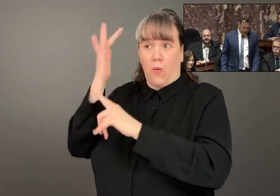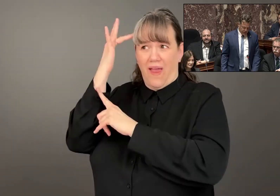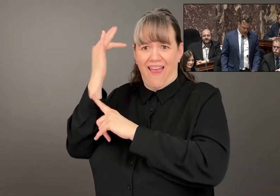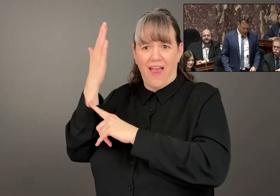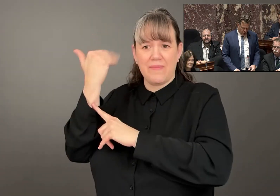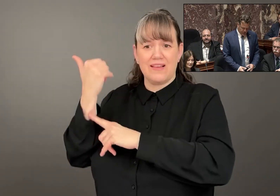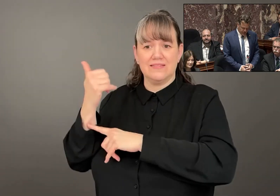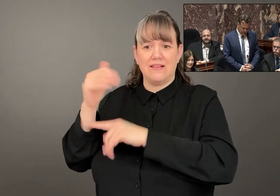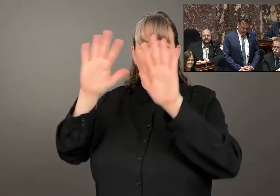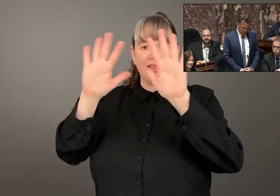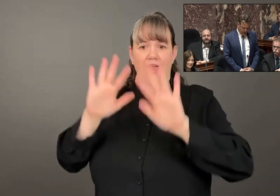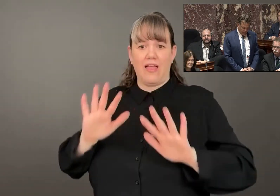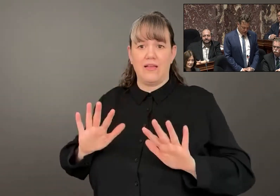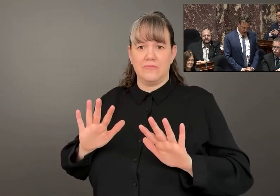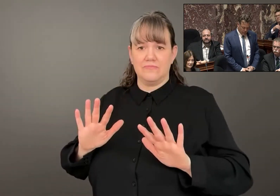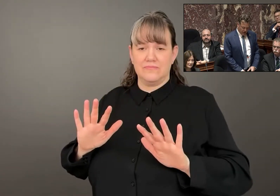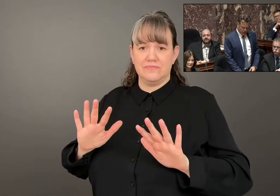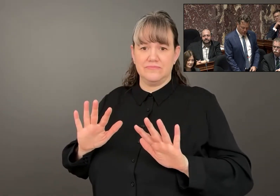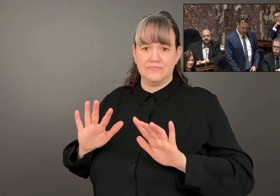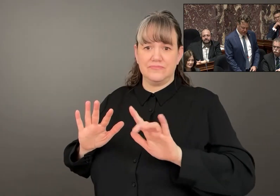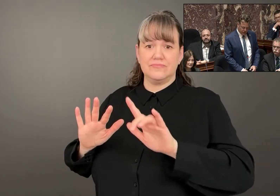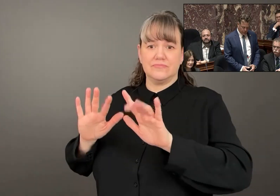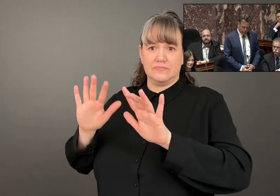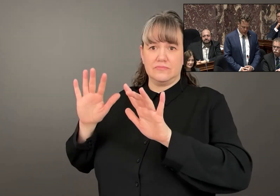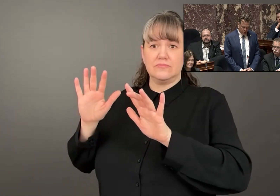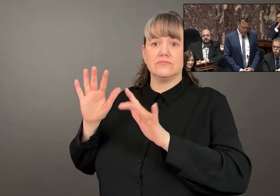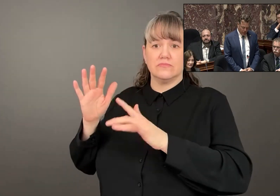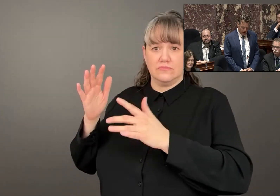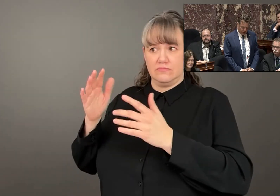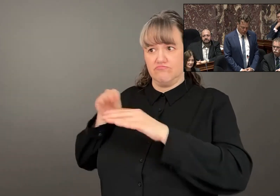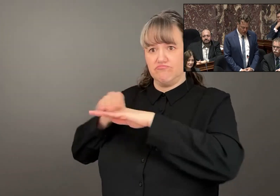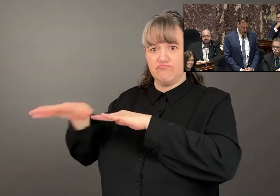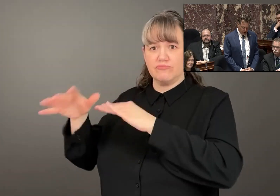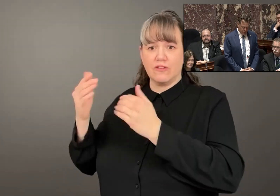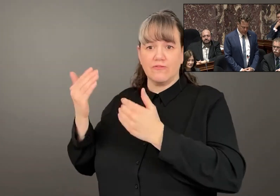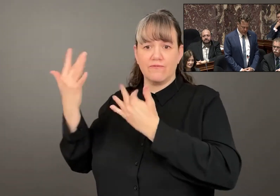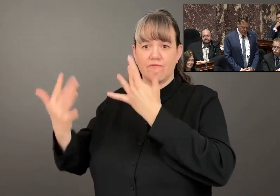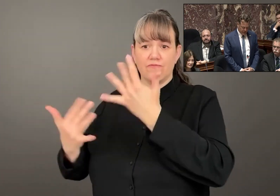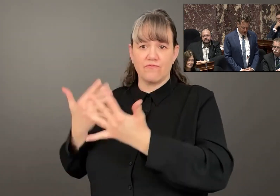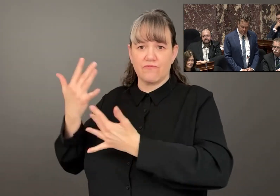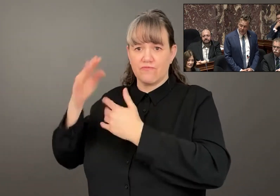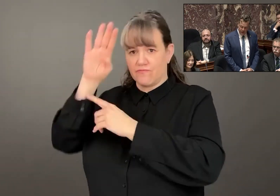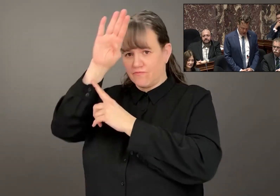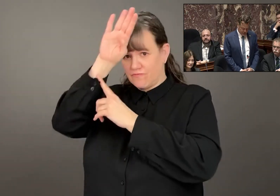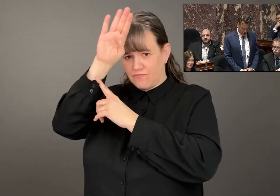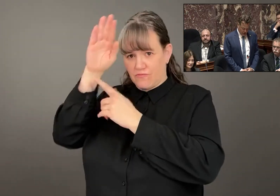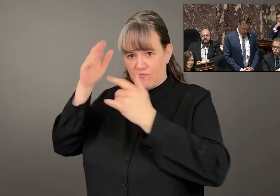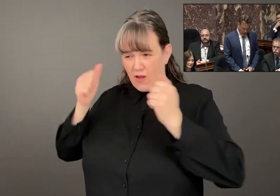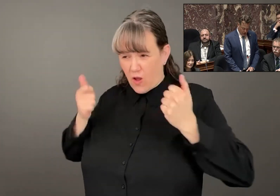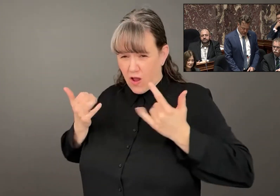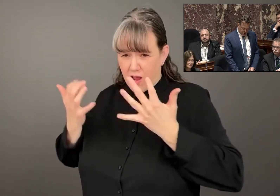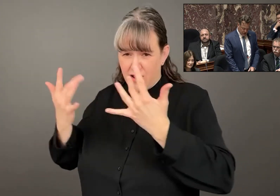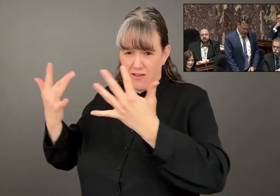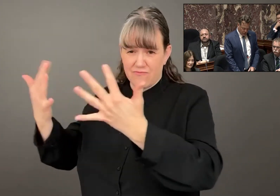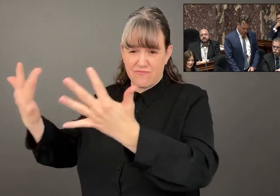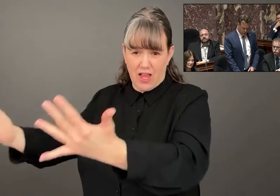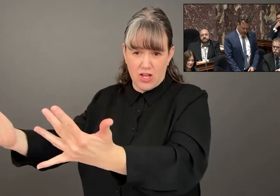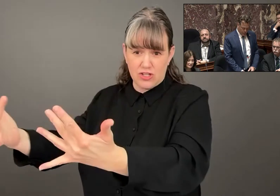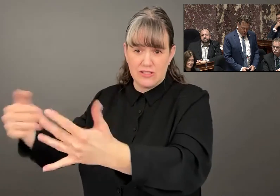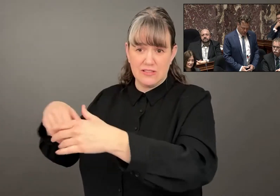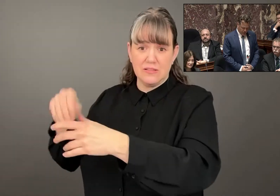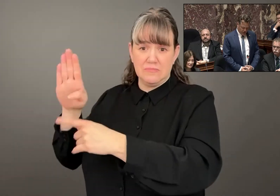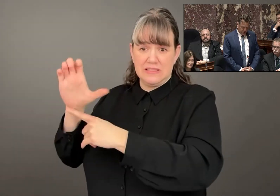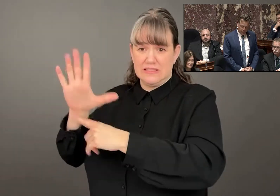across BC have raised concerns about health and environmental risks from per- and polyfluoroalkyl substances, PFAS, carcinogenic